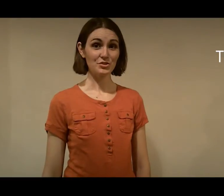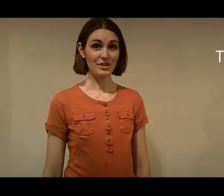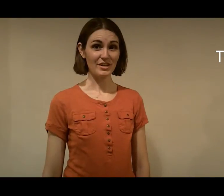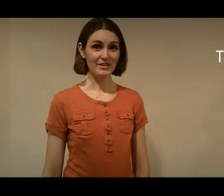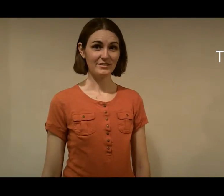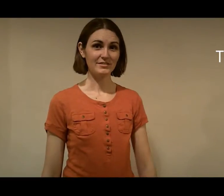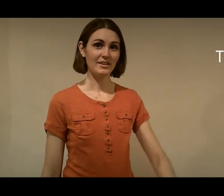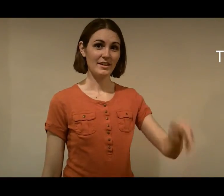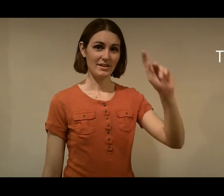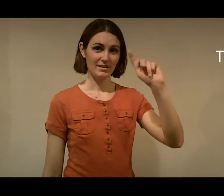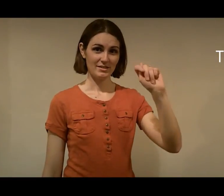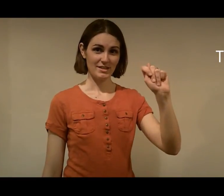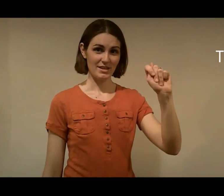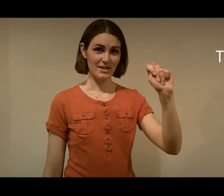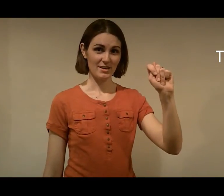Tree.